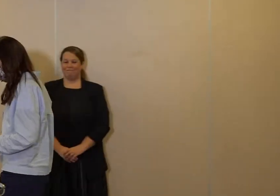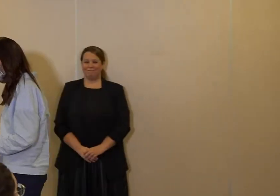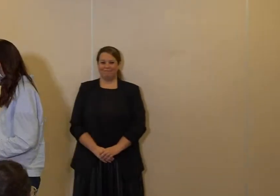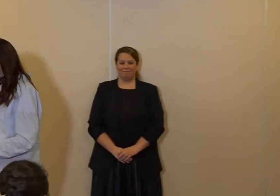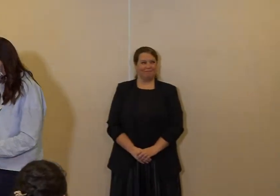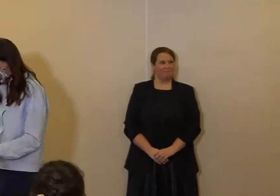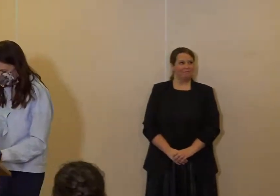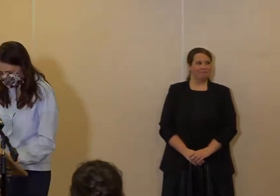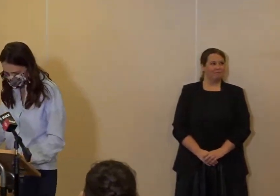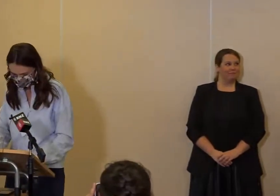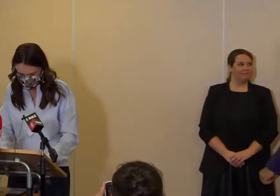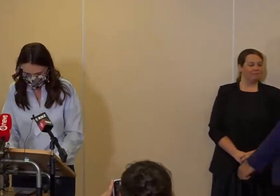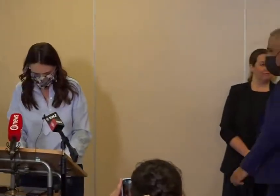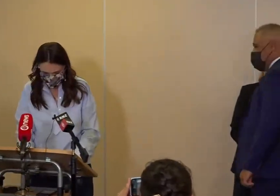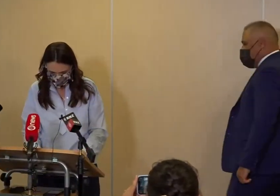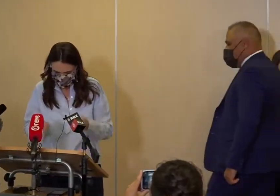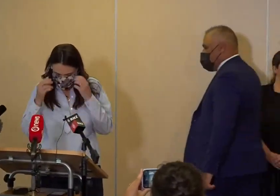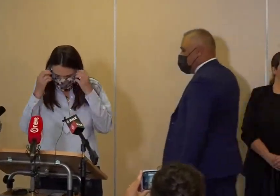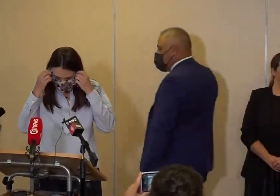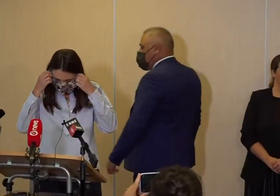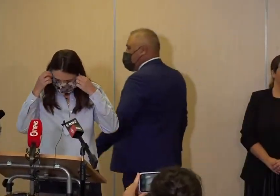develop.